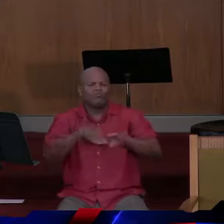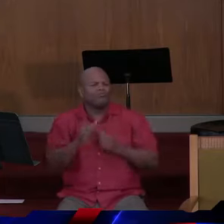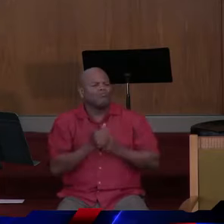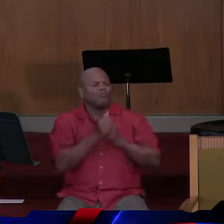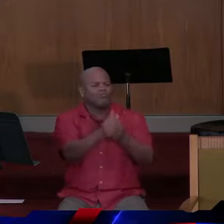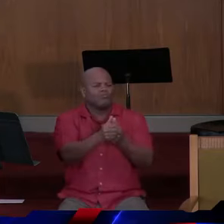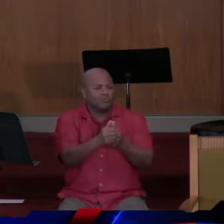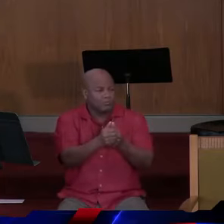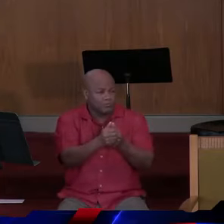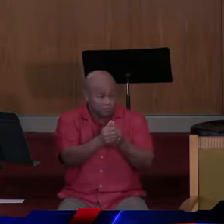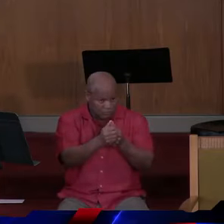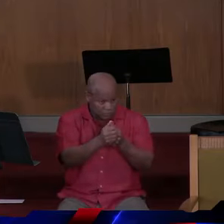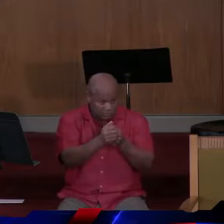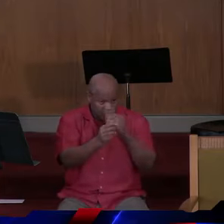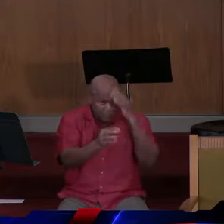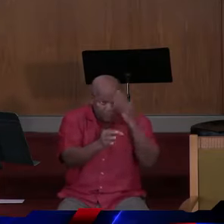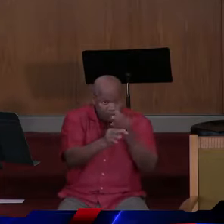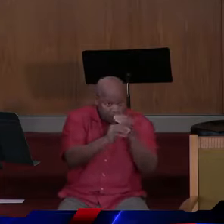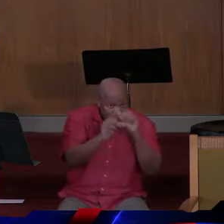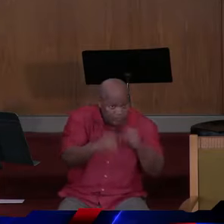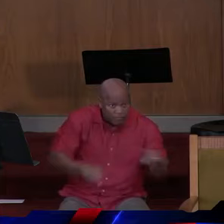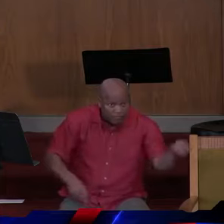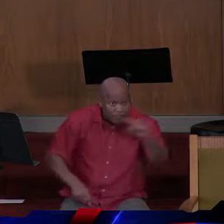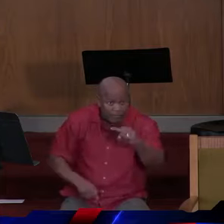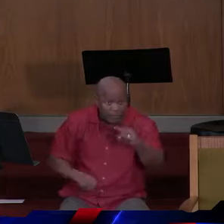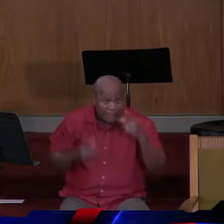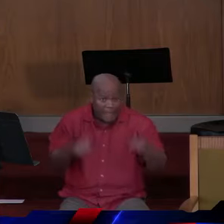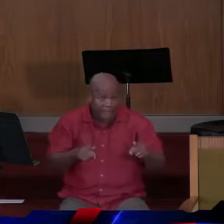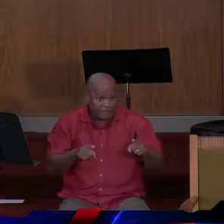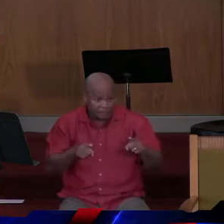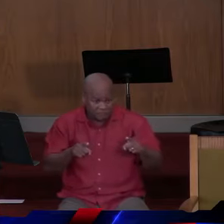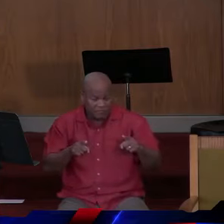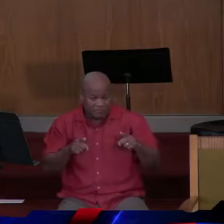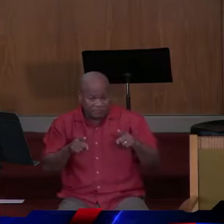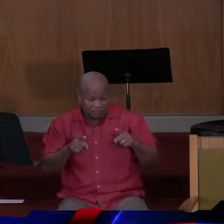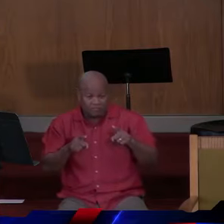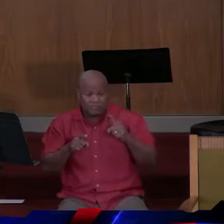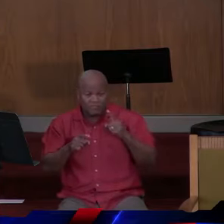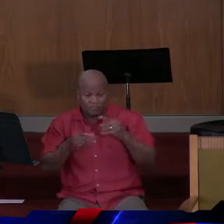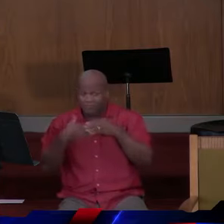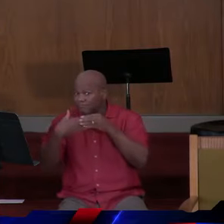faithful when the price for compromise is high?